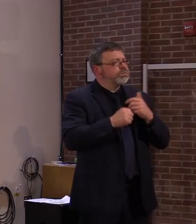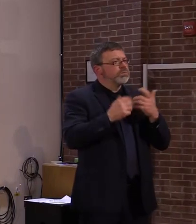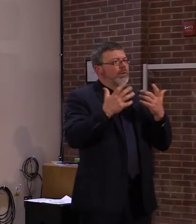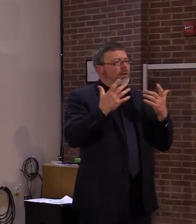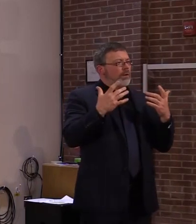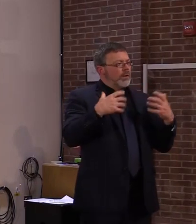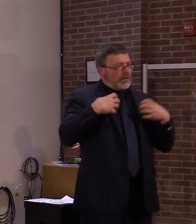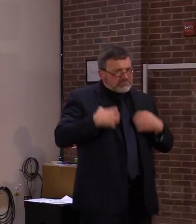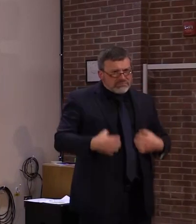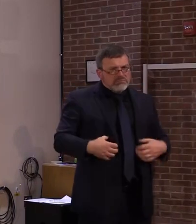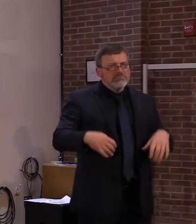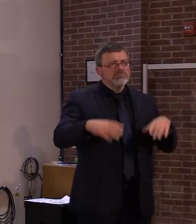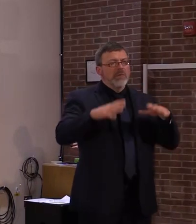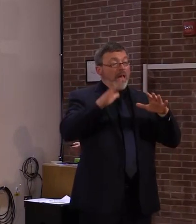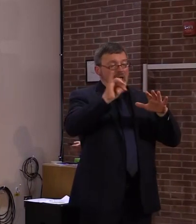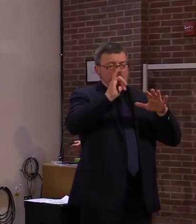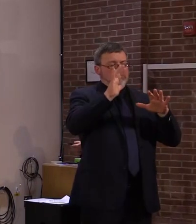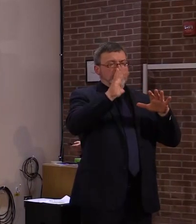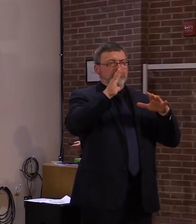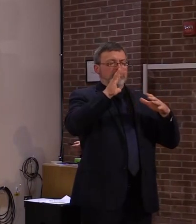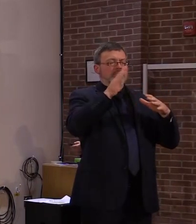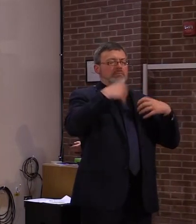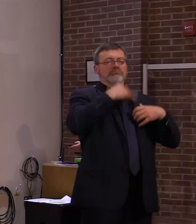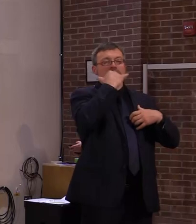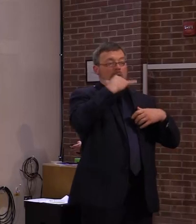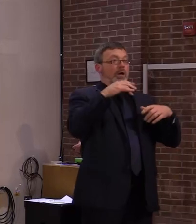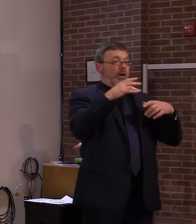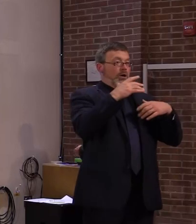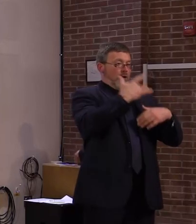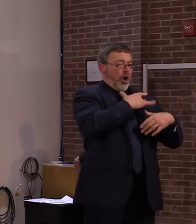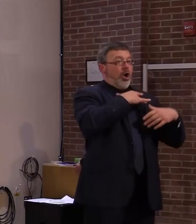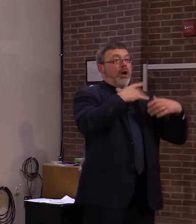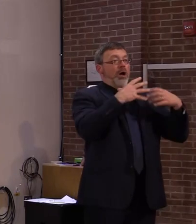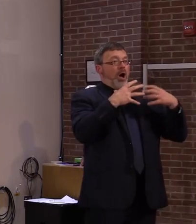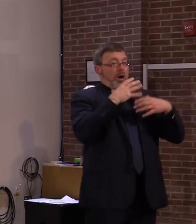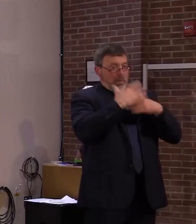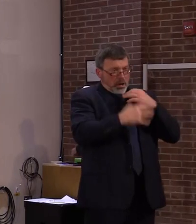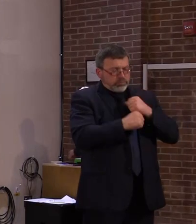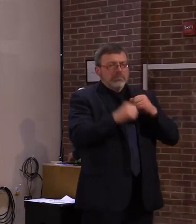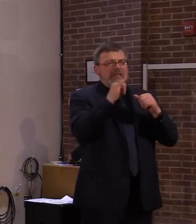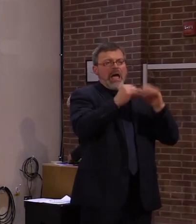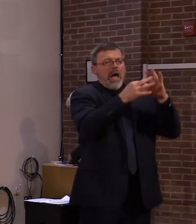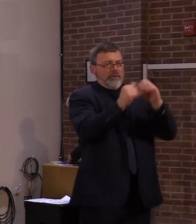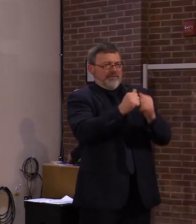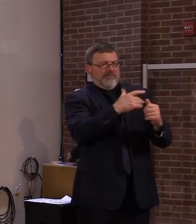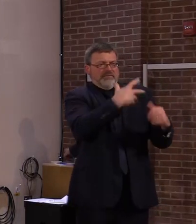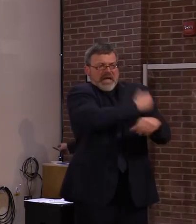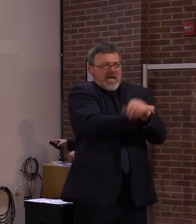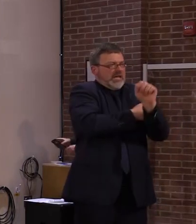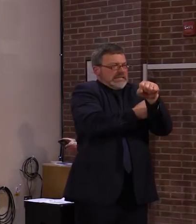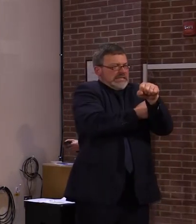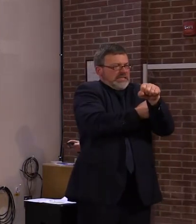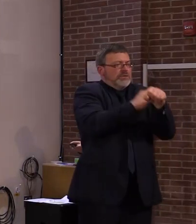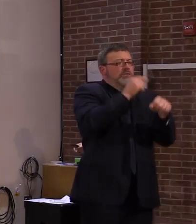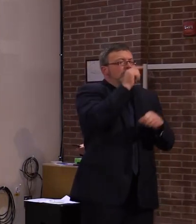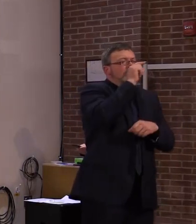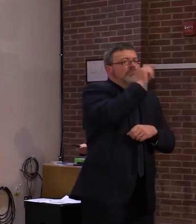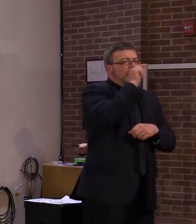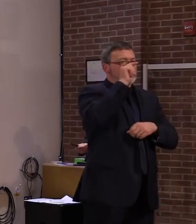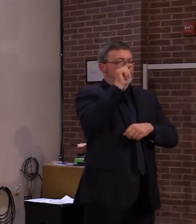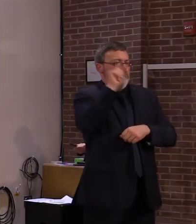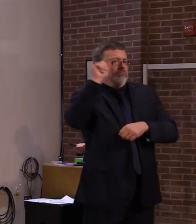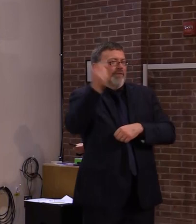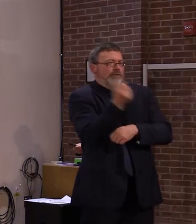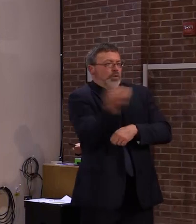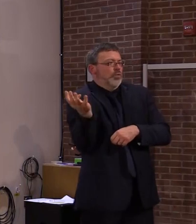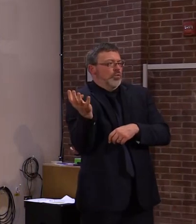vaccines after looking at nationwide and worldwide experience. Those are not the cases that are filling